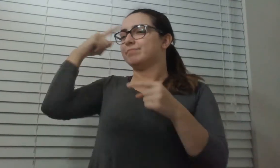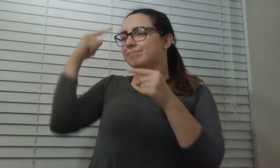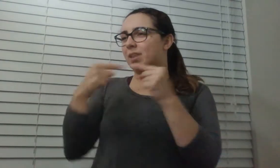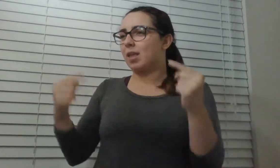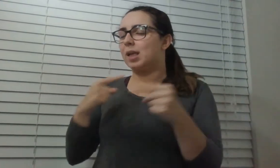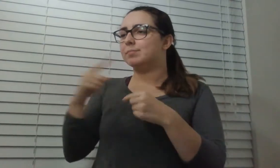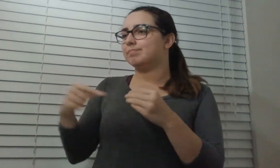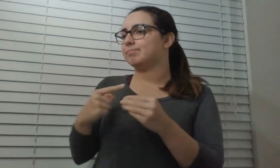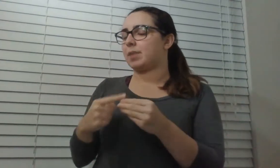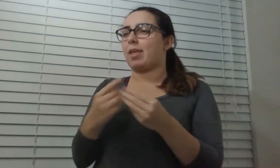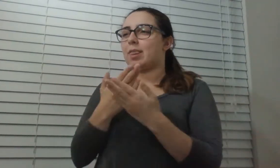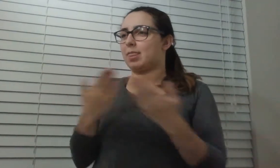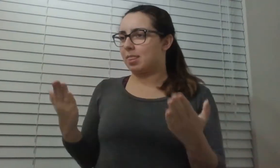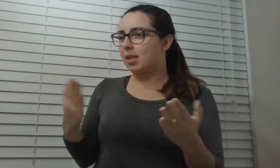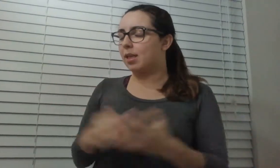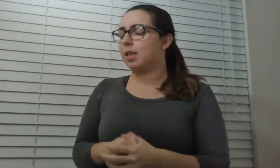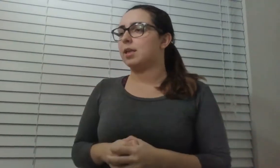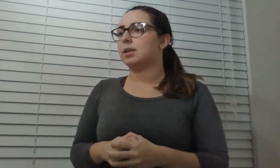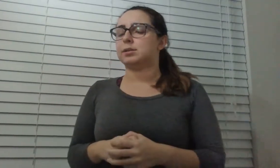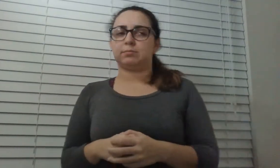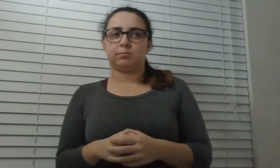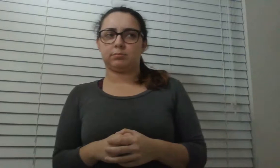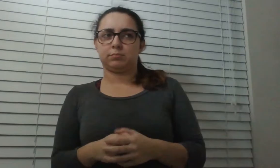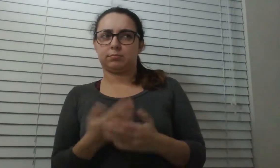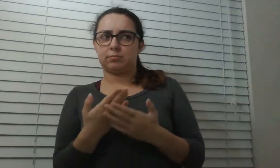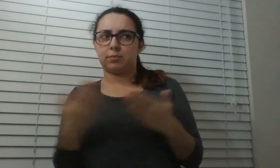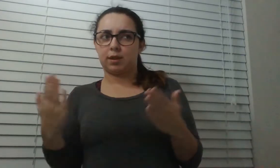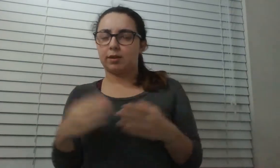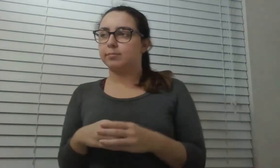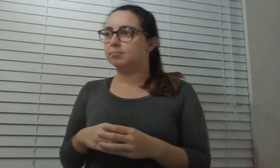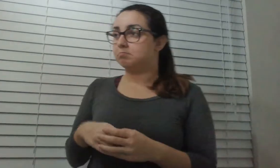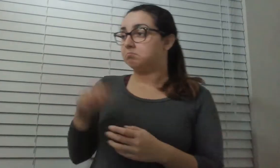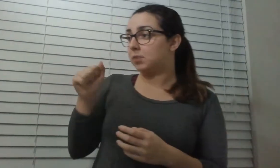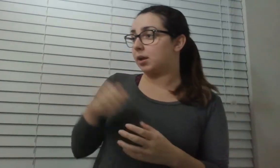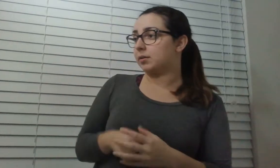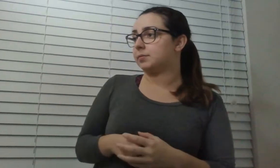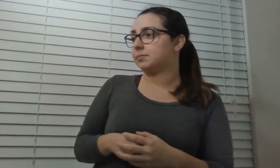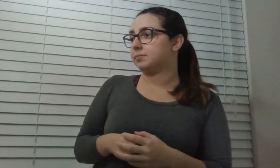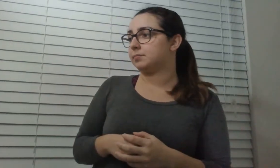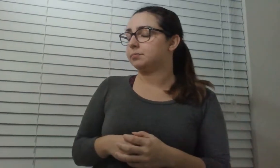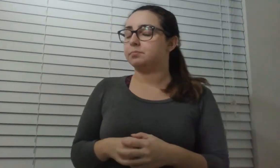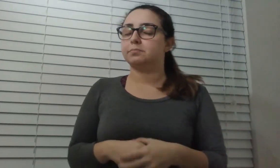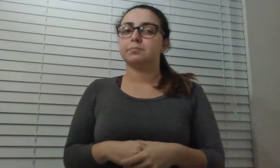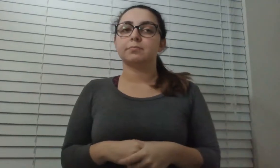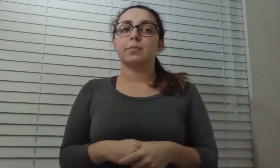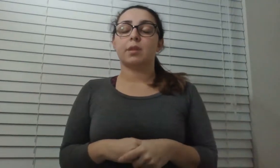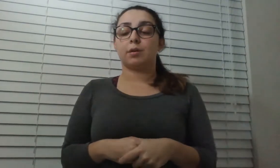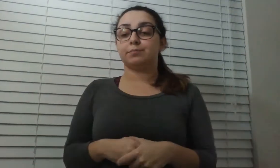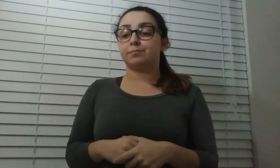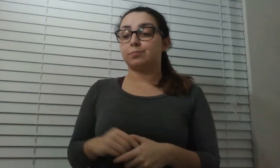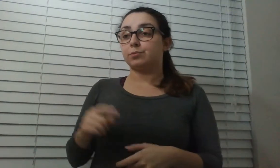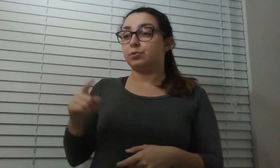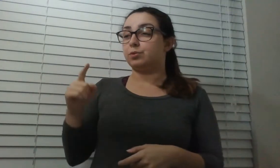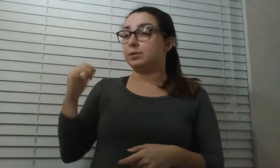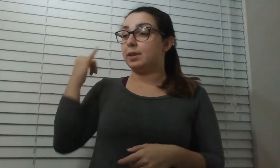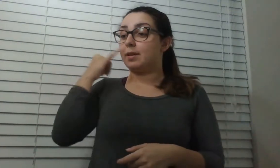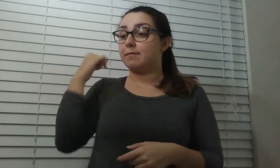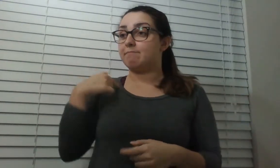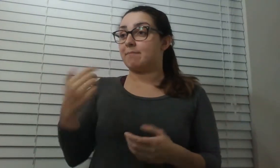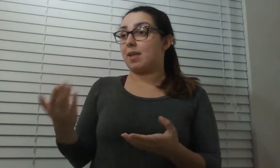things. Like objects? Like objects, yeah. So as you know, You have a thing about things. you give me like an autograph, like an Abraham Lincoln autograph, I